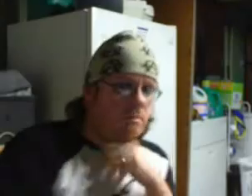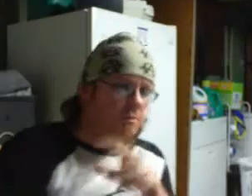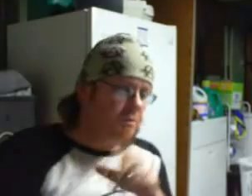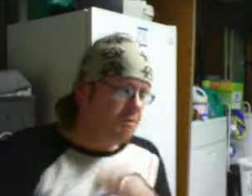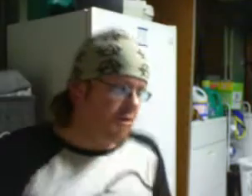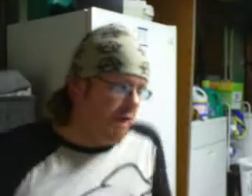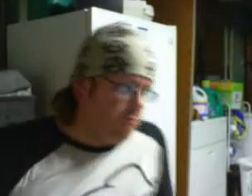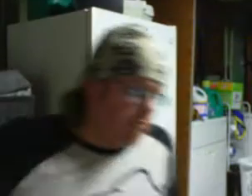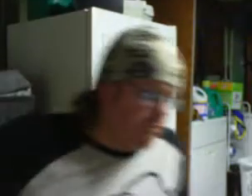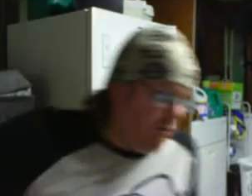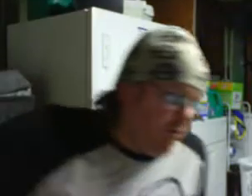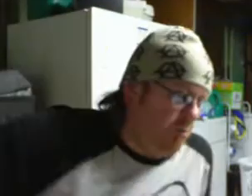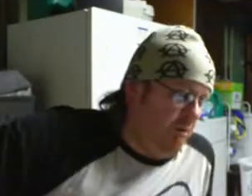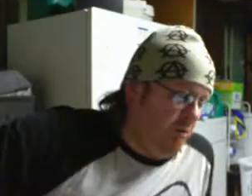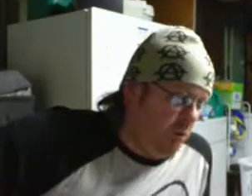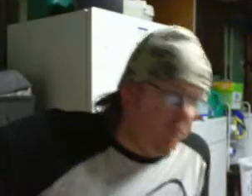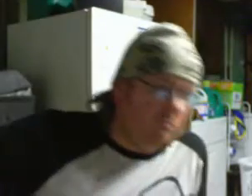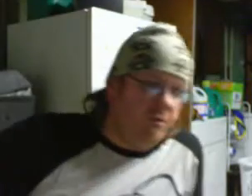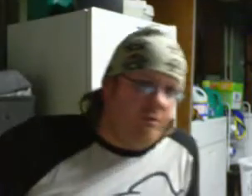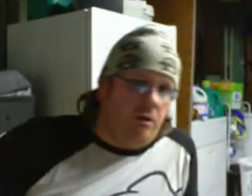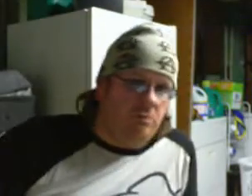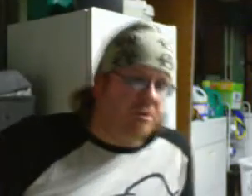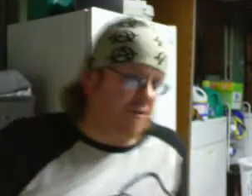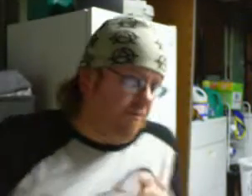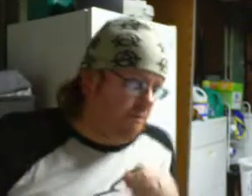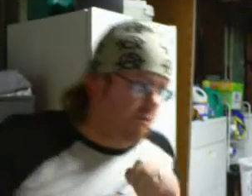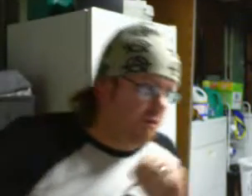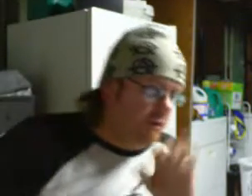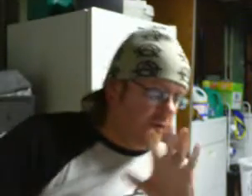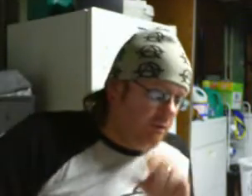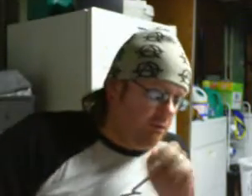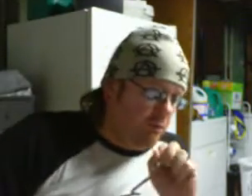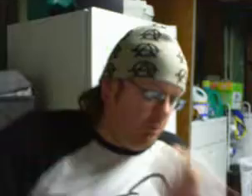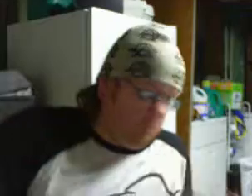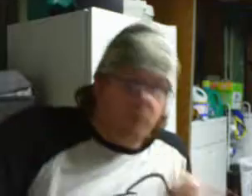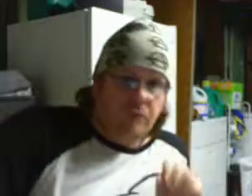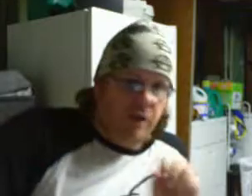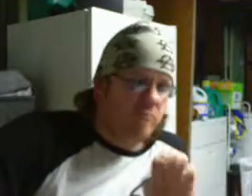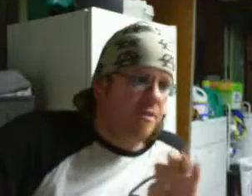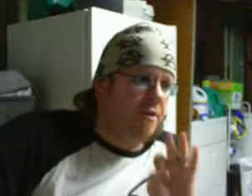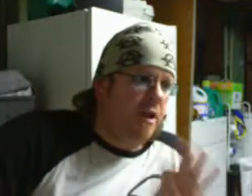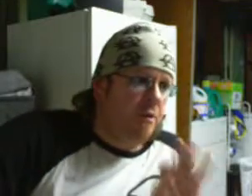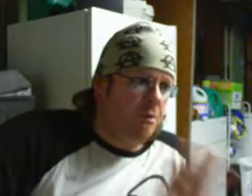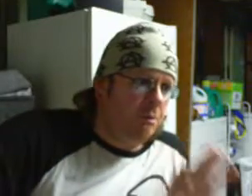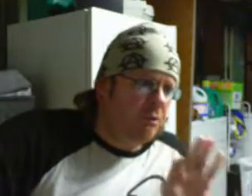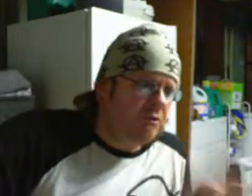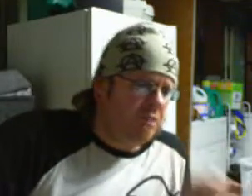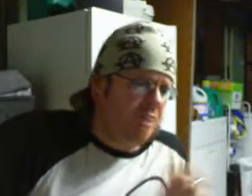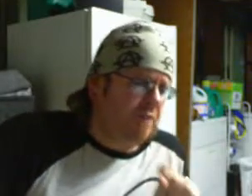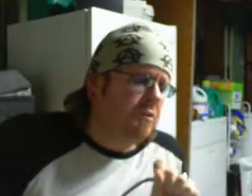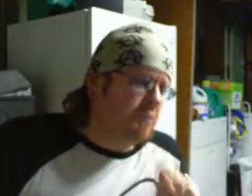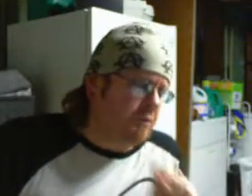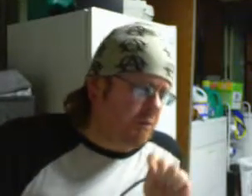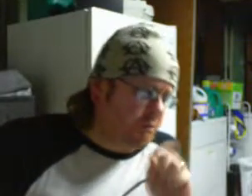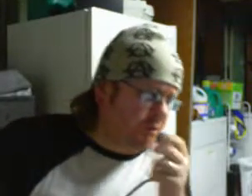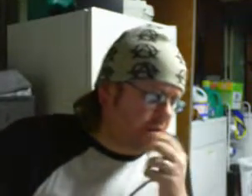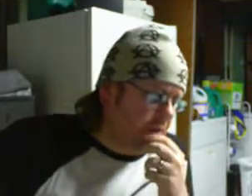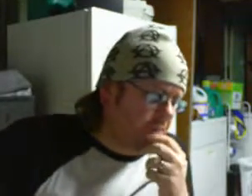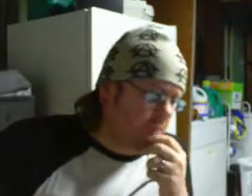So today we're going to be talking about the wisdom of Solomon, the tools of government, and how they were the same back then as they are today.